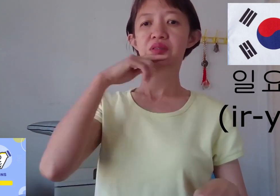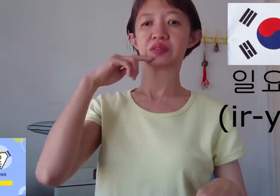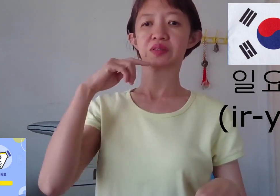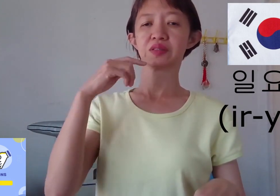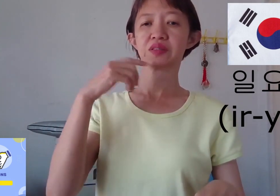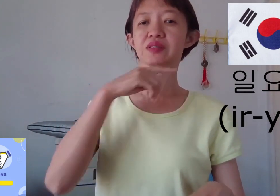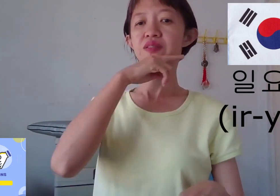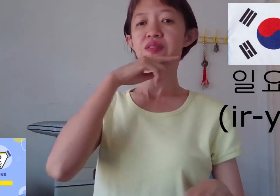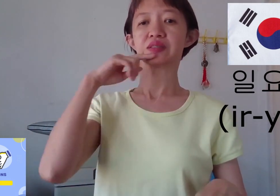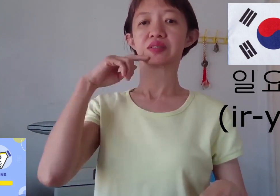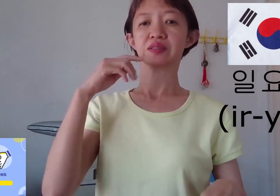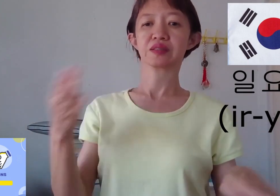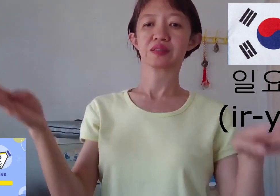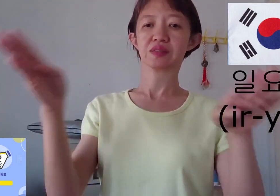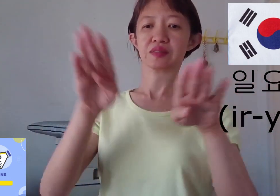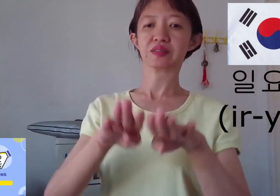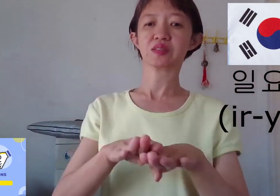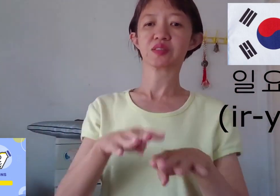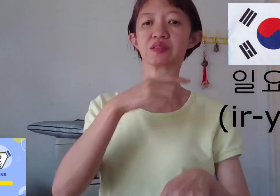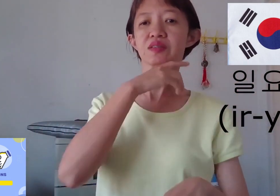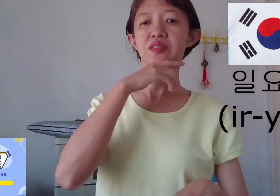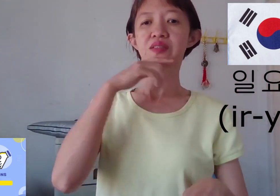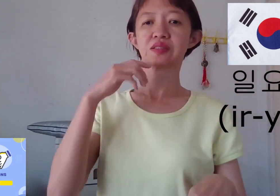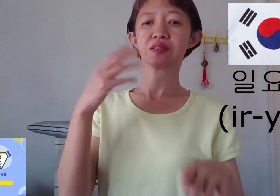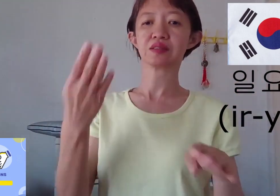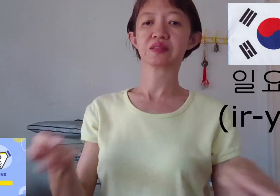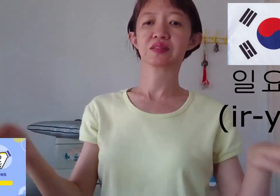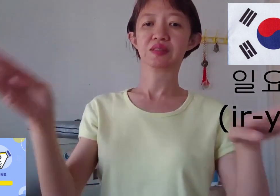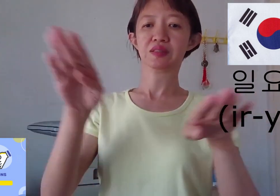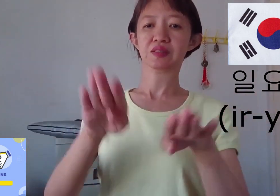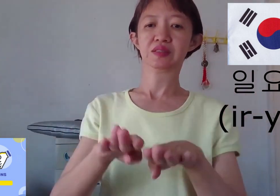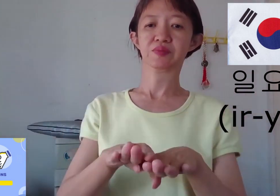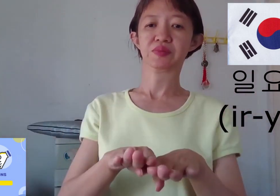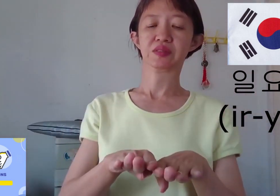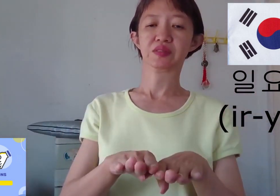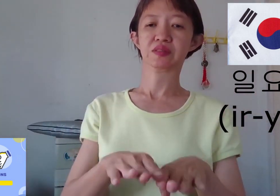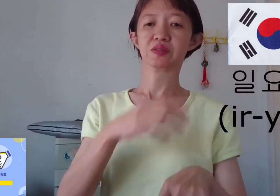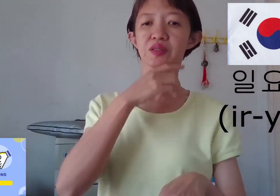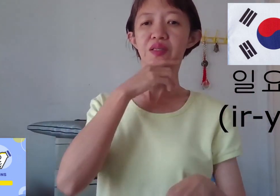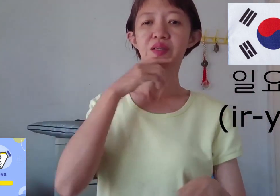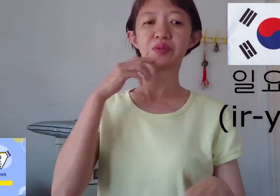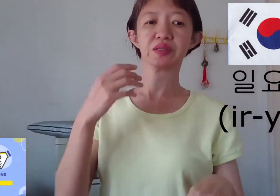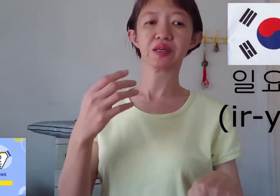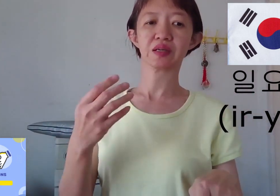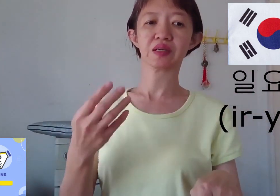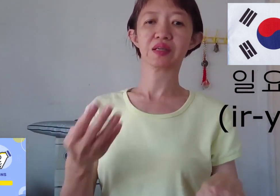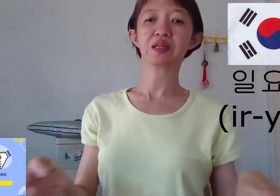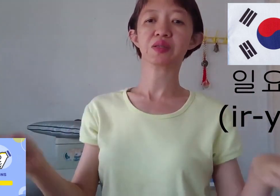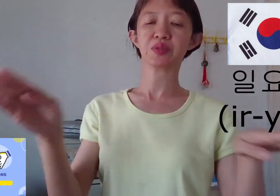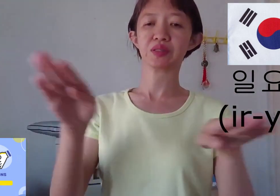here, sorry, in the on the chin. So Ilyuin.